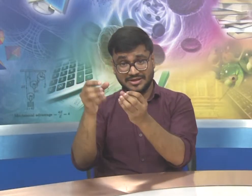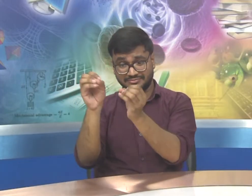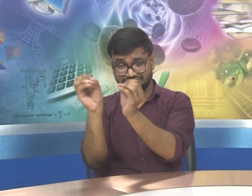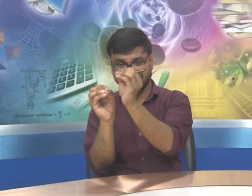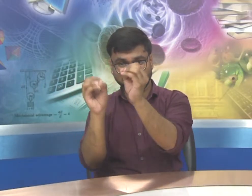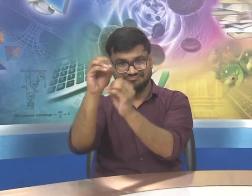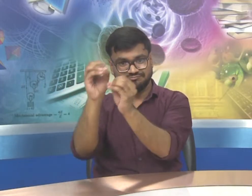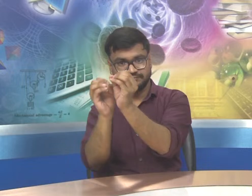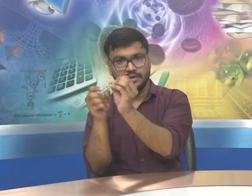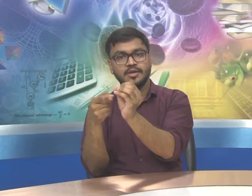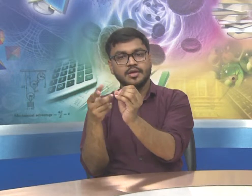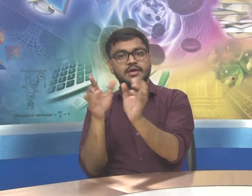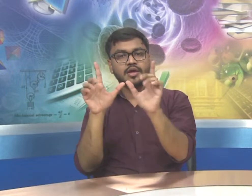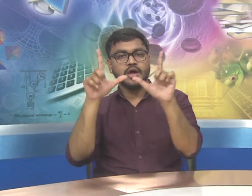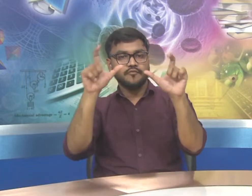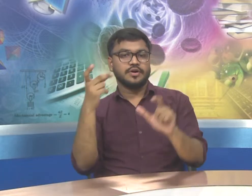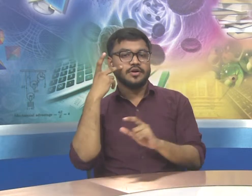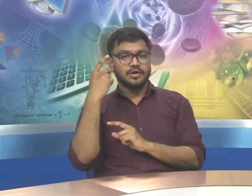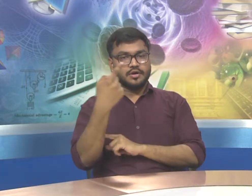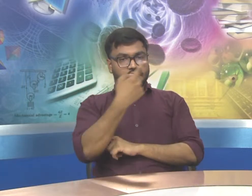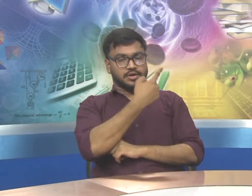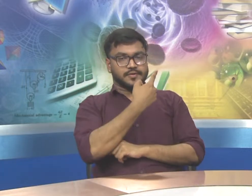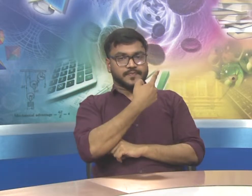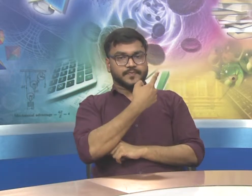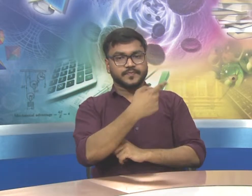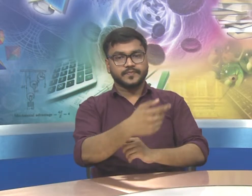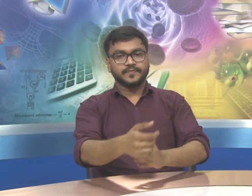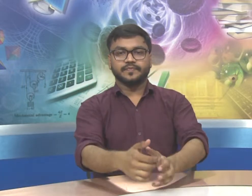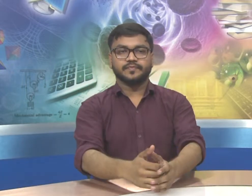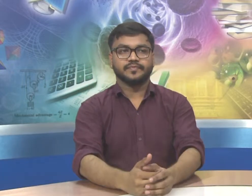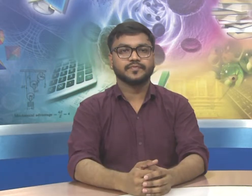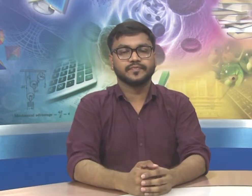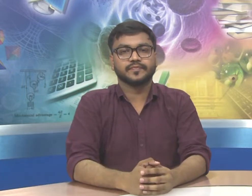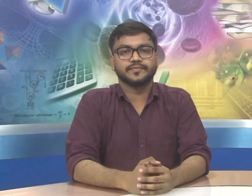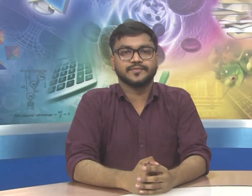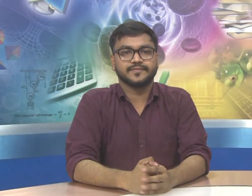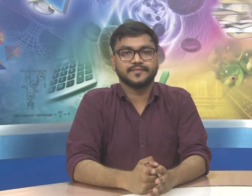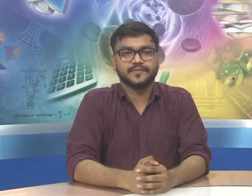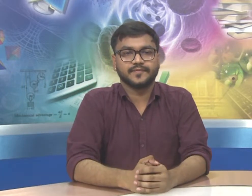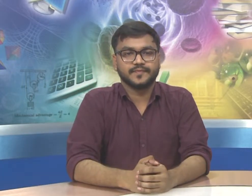So one water molecule at 18 mass units each.